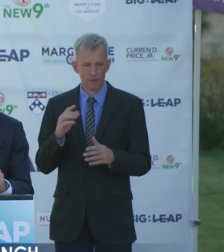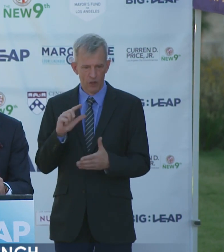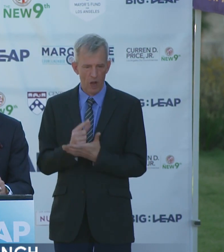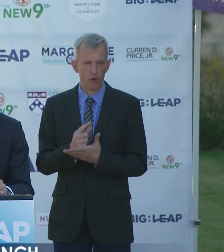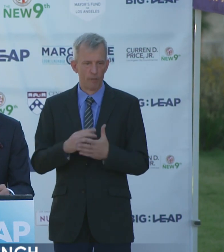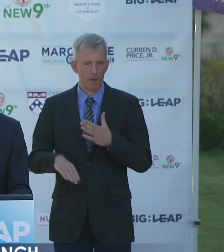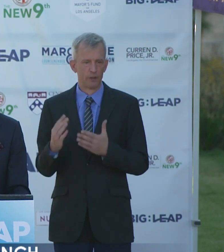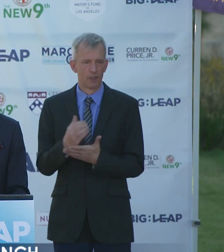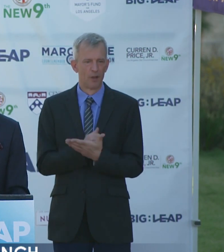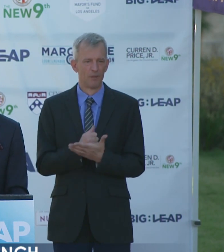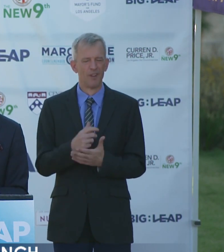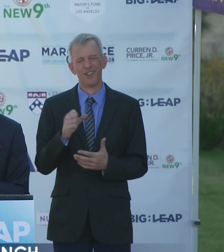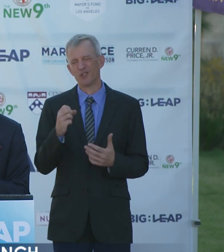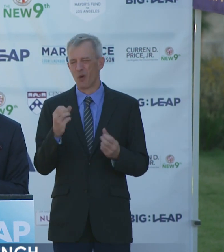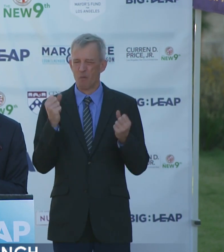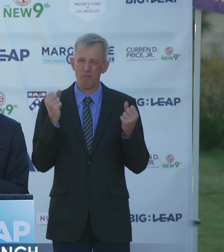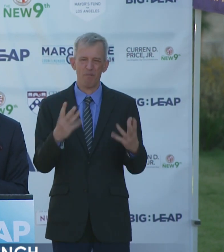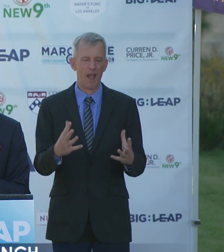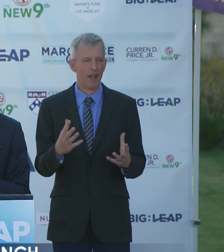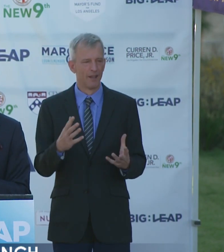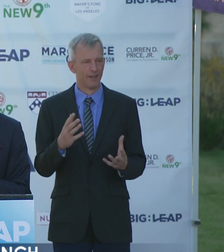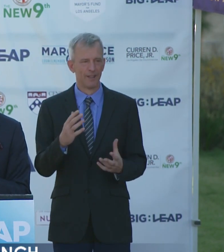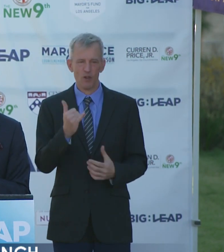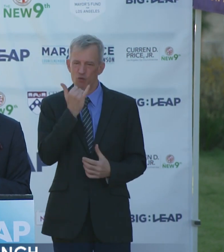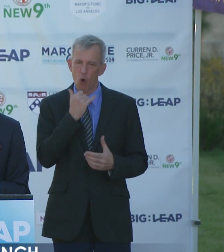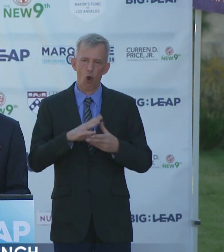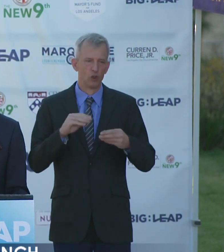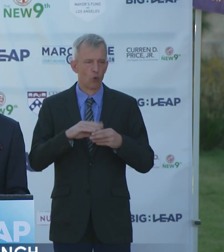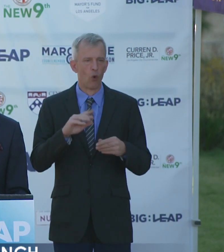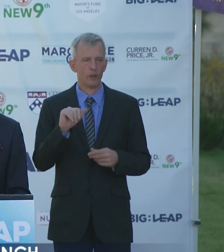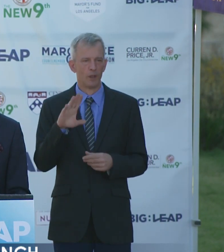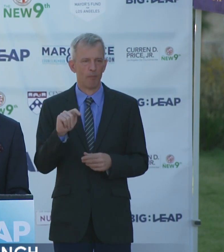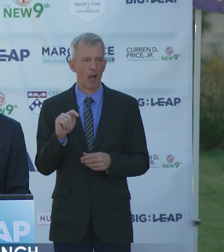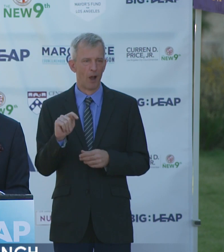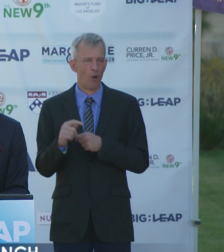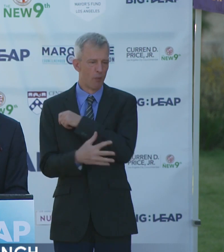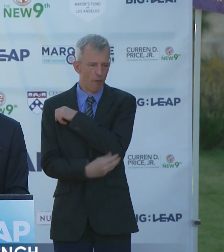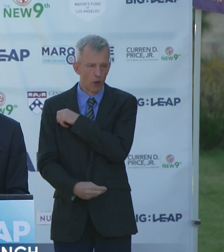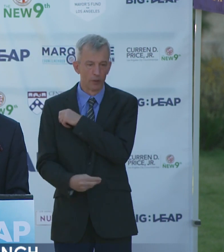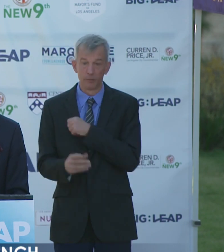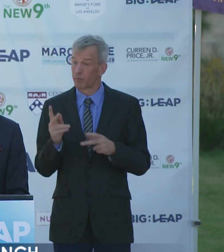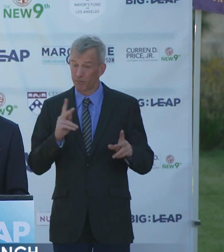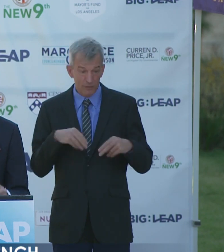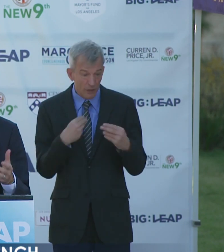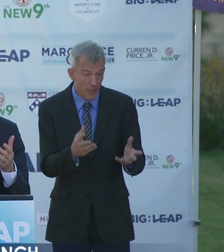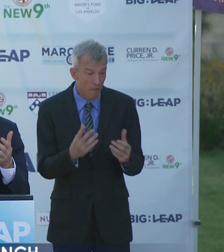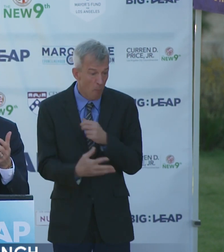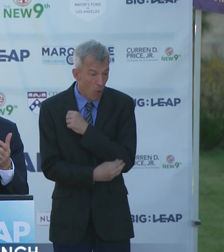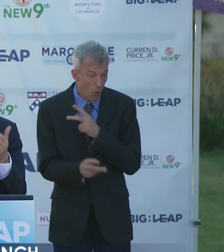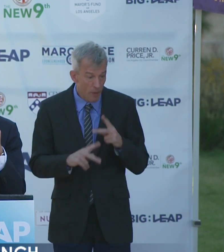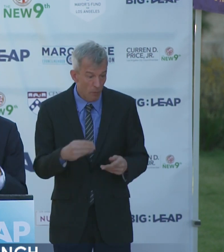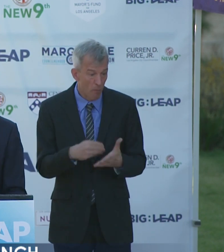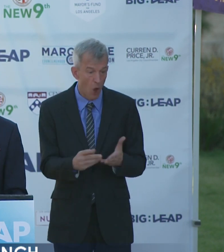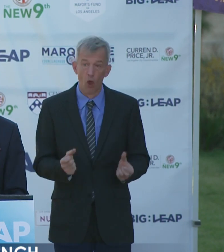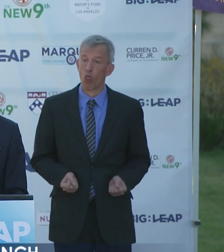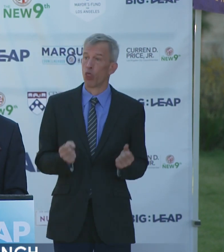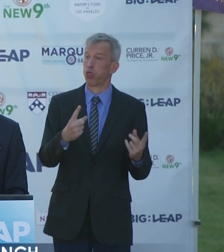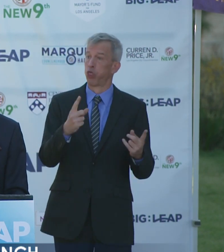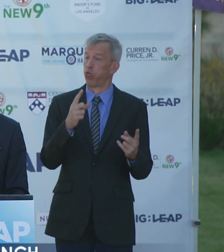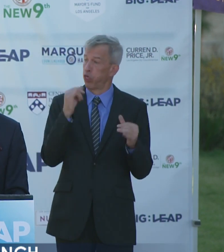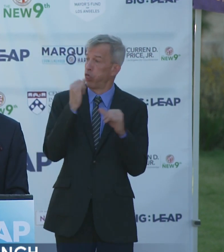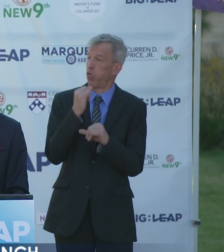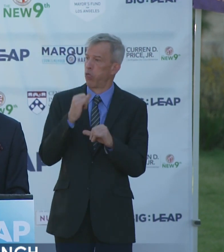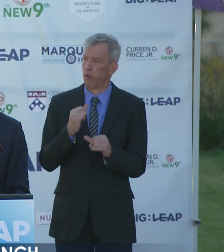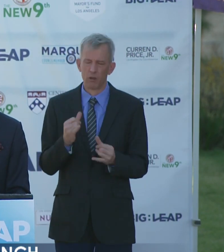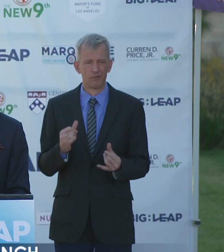people money, they're going to spend it recklessly. Well, let me debunk that myth. Because during this pandemic, thanks to all the folks that are watching